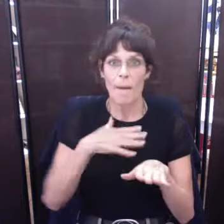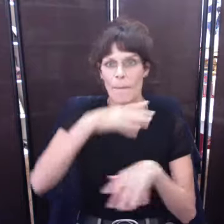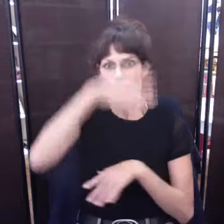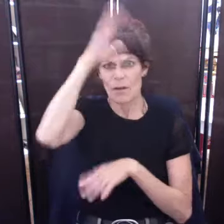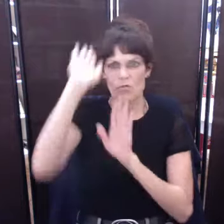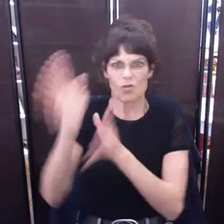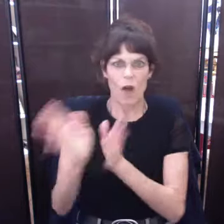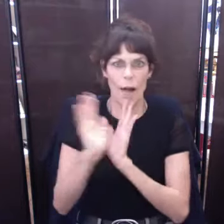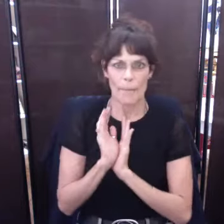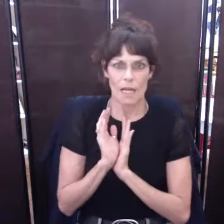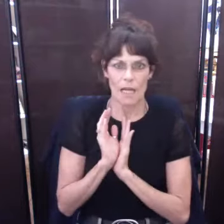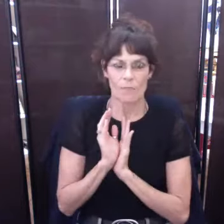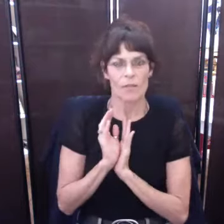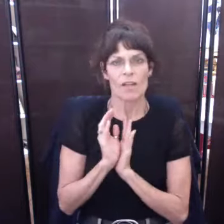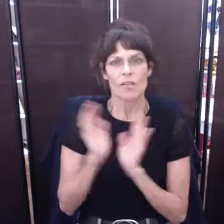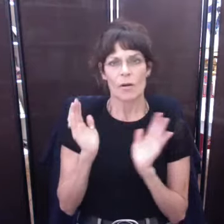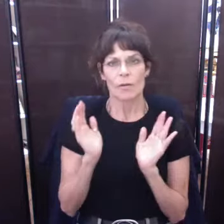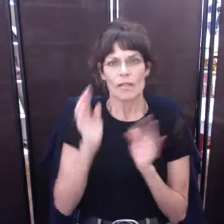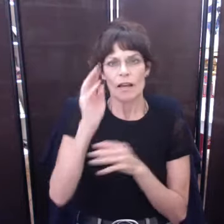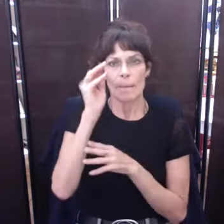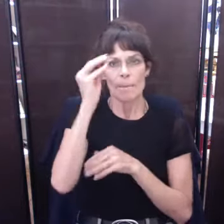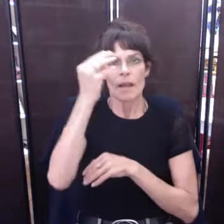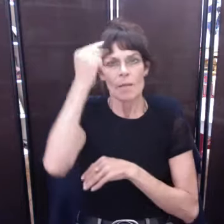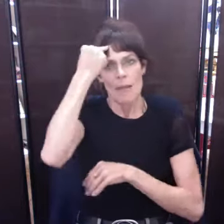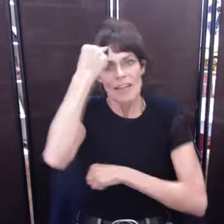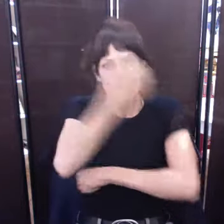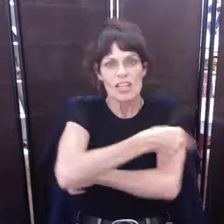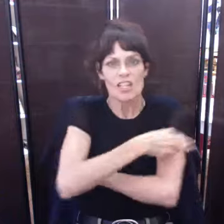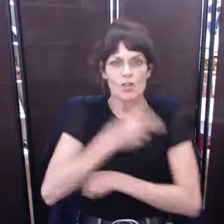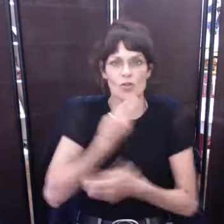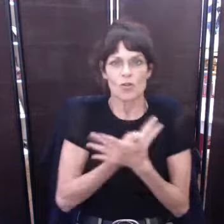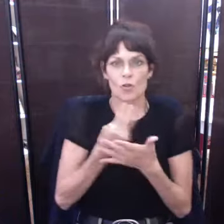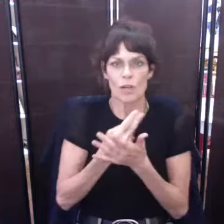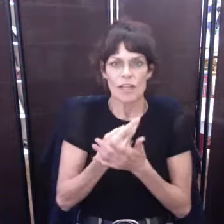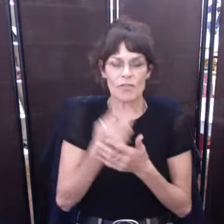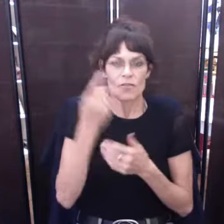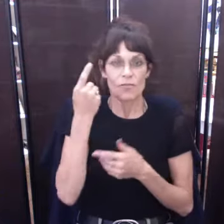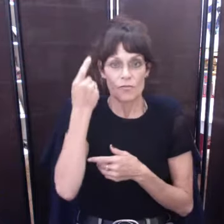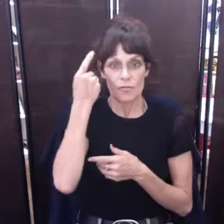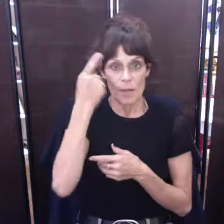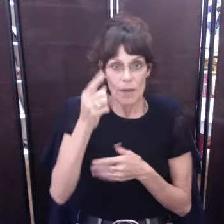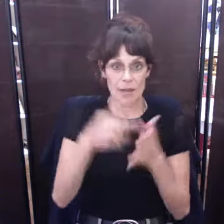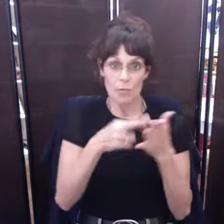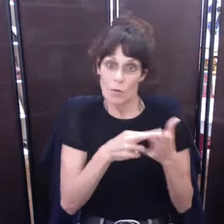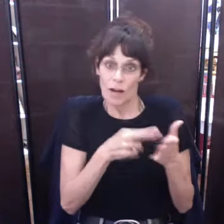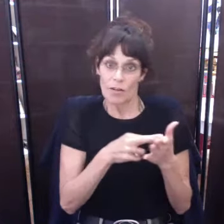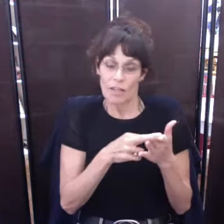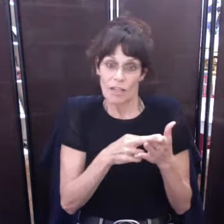was in this mental institution for about 2 weeks, and they said, in order for you to come home and not go to a foster house or go into, some kind